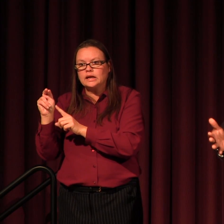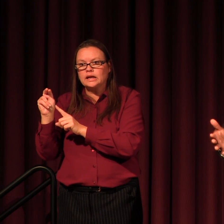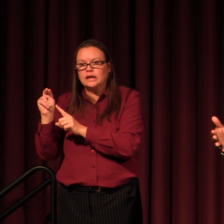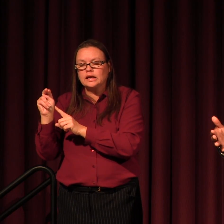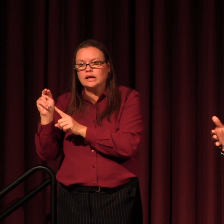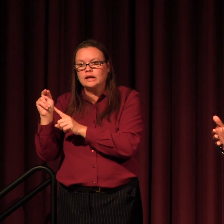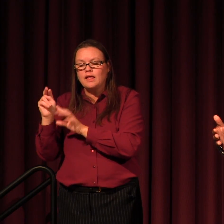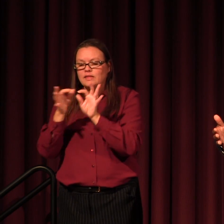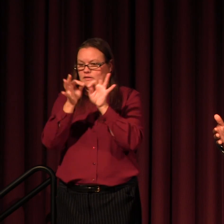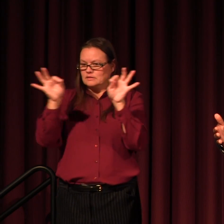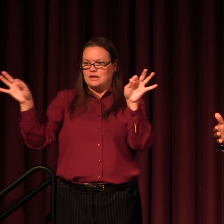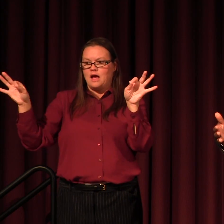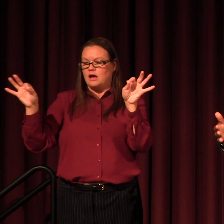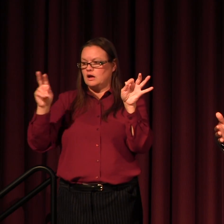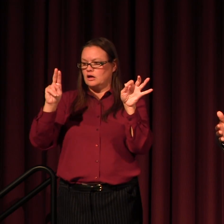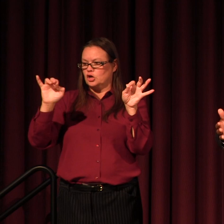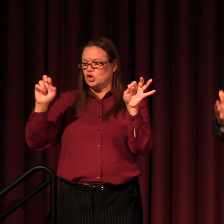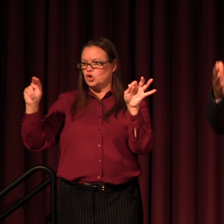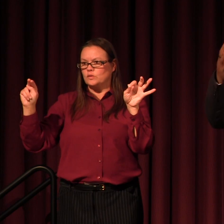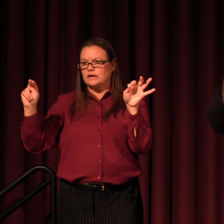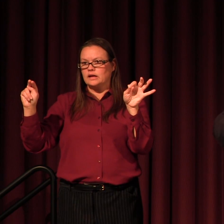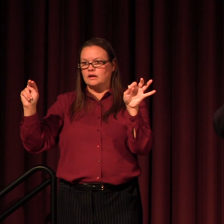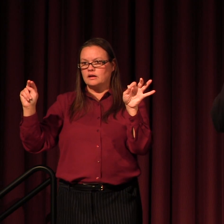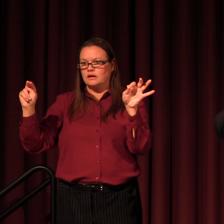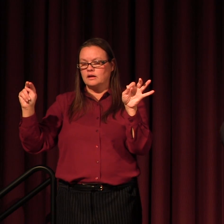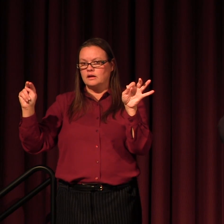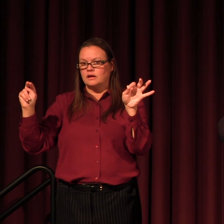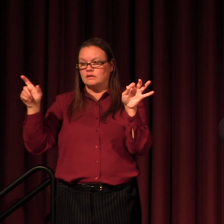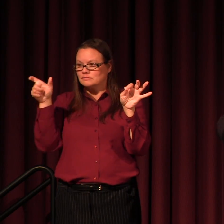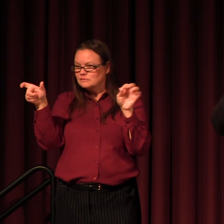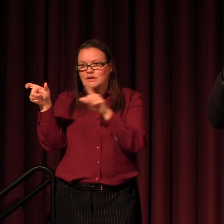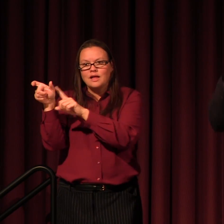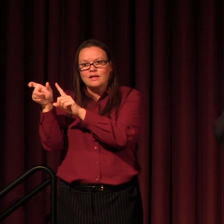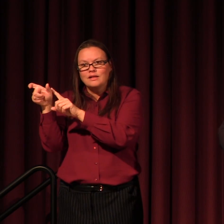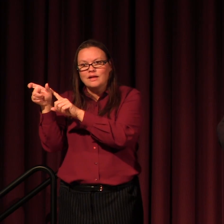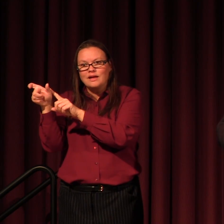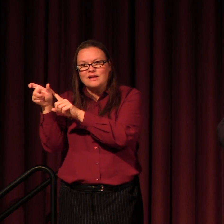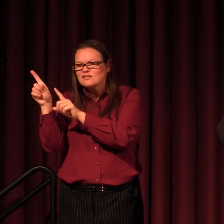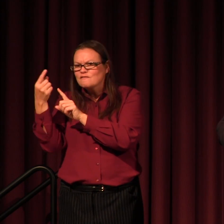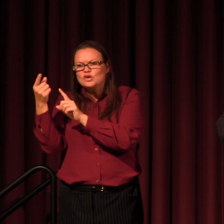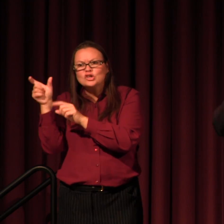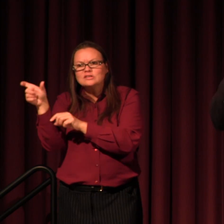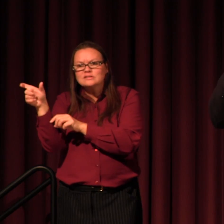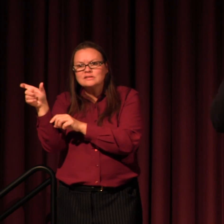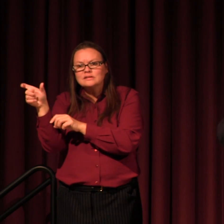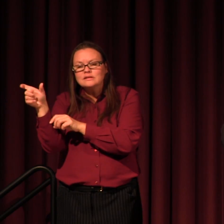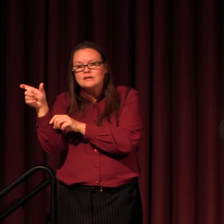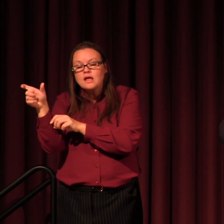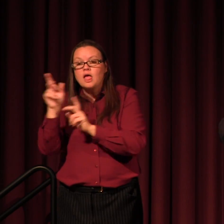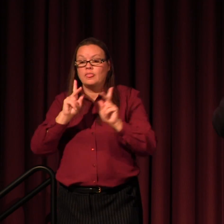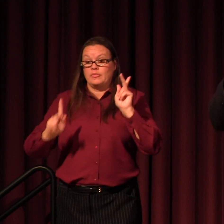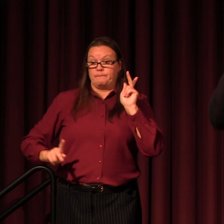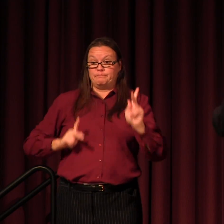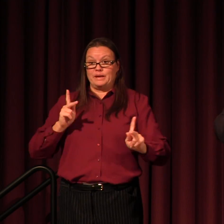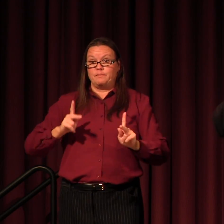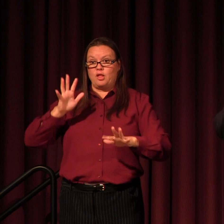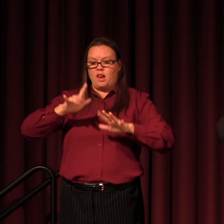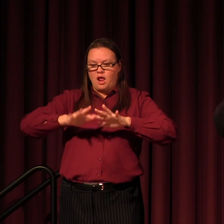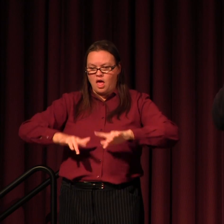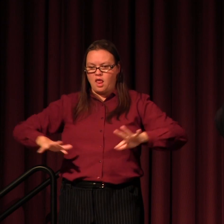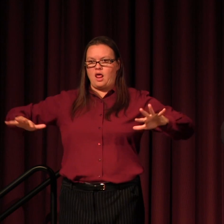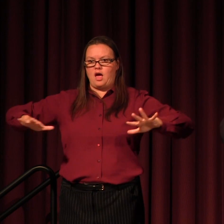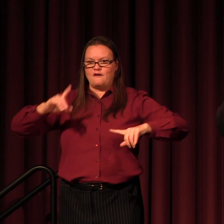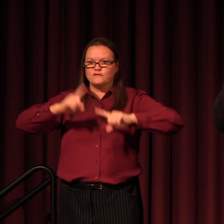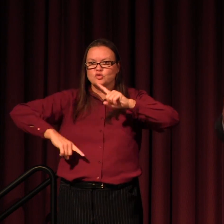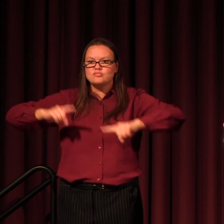unity. It is to create a union among people who are disparate. That is what the